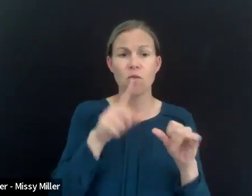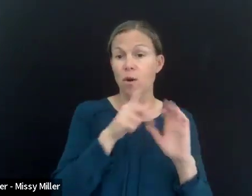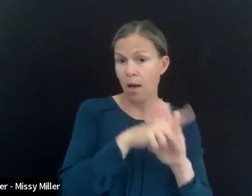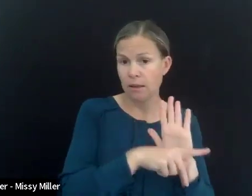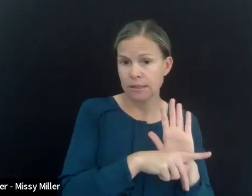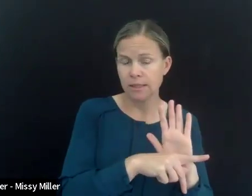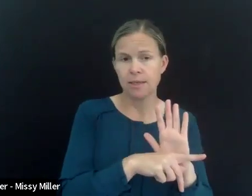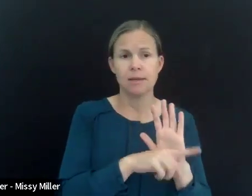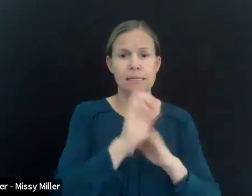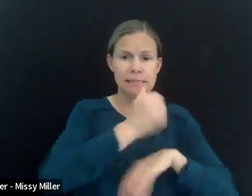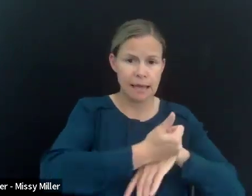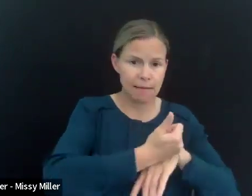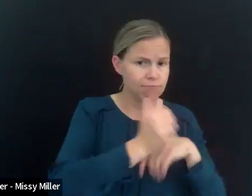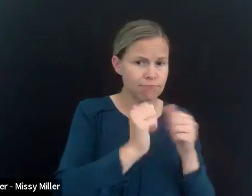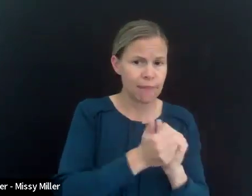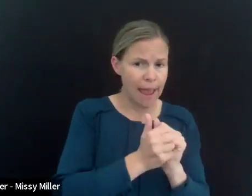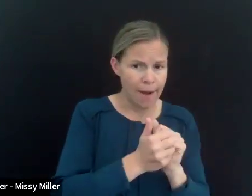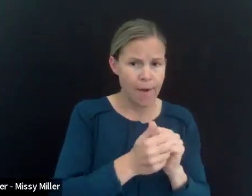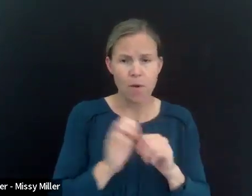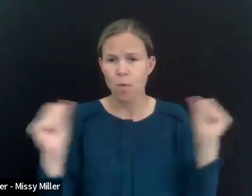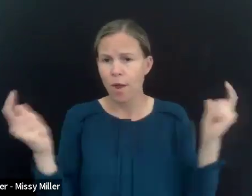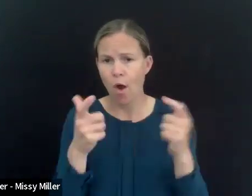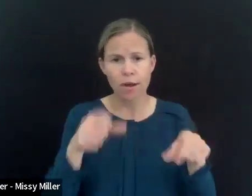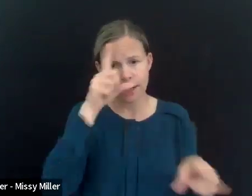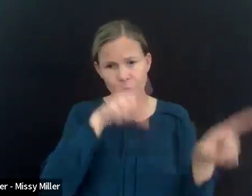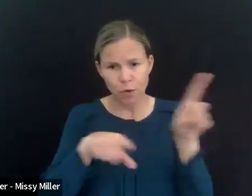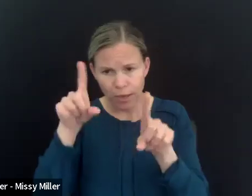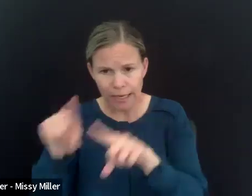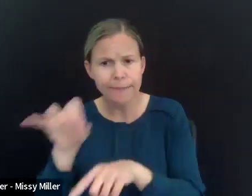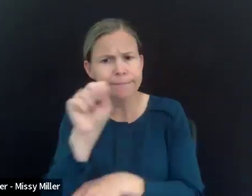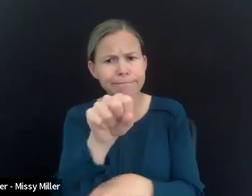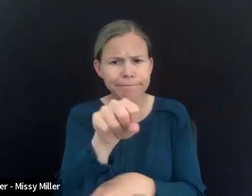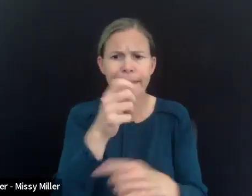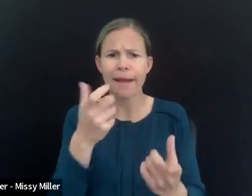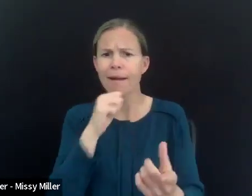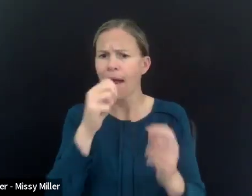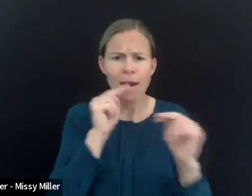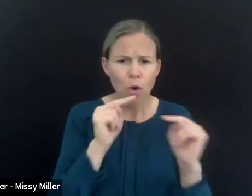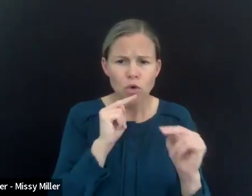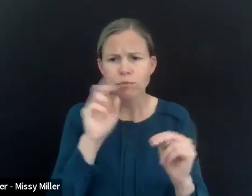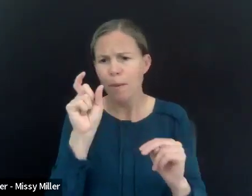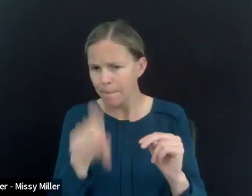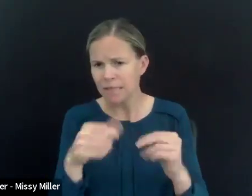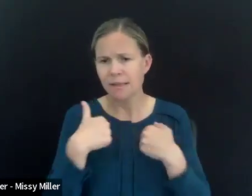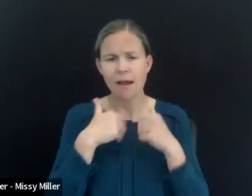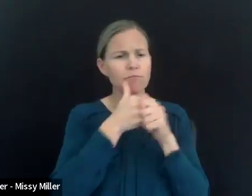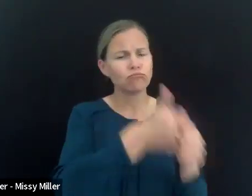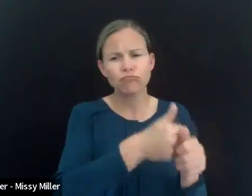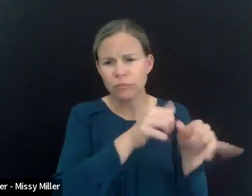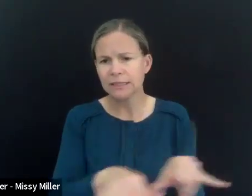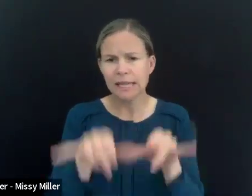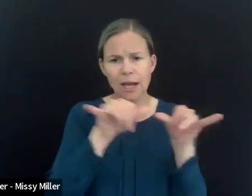policy areas that we can all agree upon that's non-negotiable. And so we're still